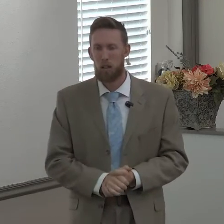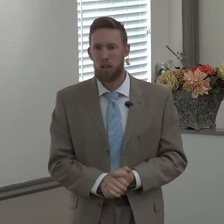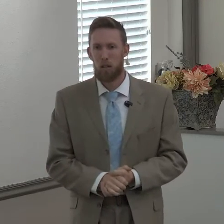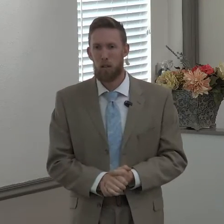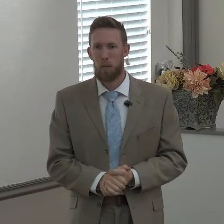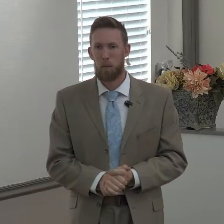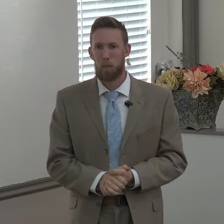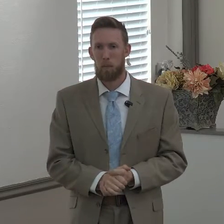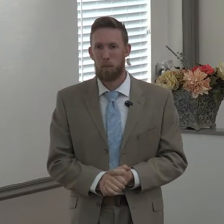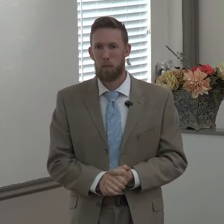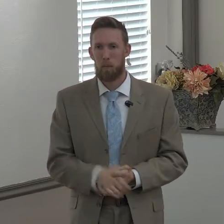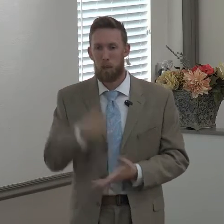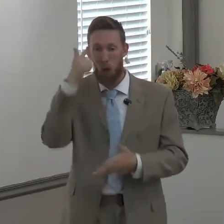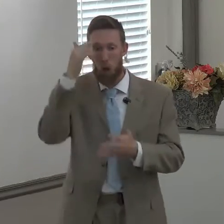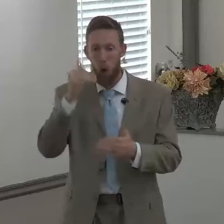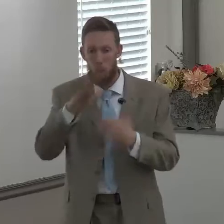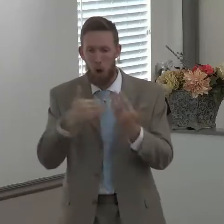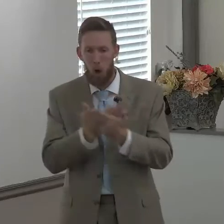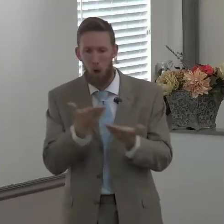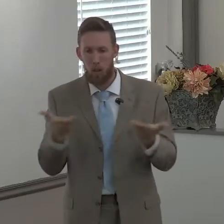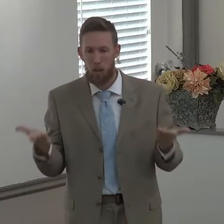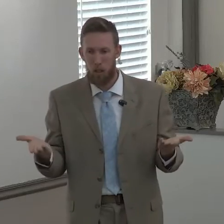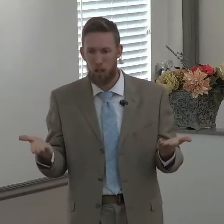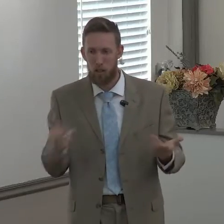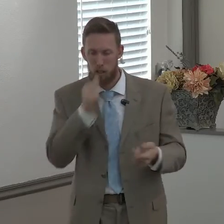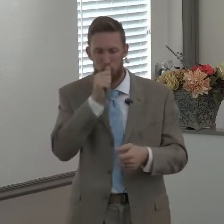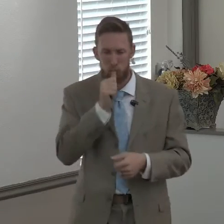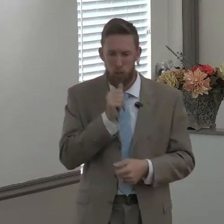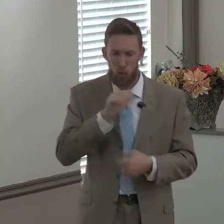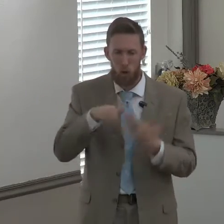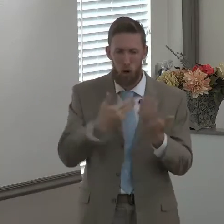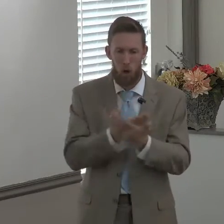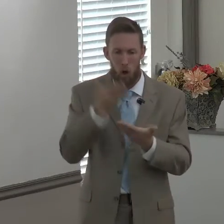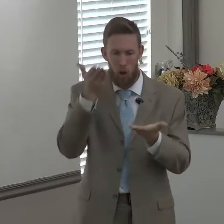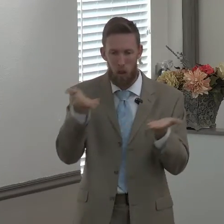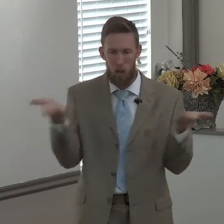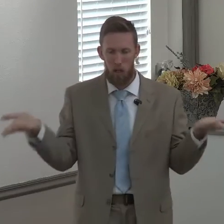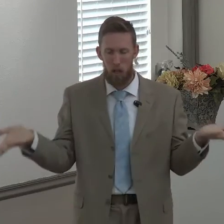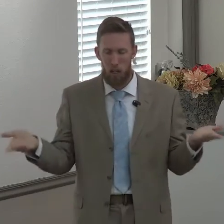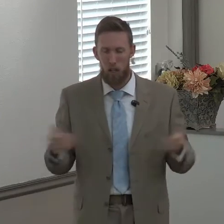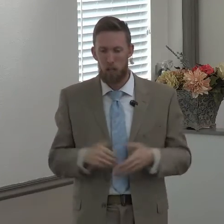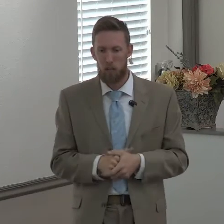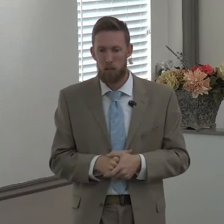Don't tell me you trust God and you don't tithe. You don't trust God at all.